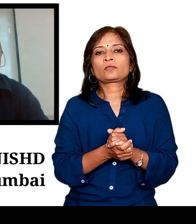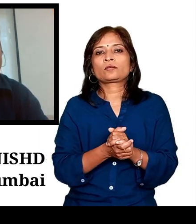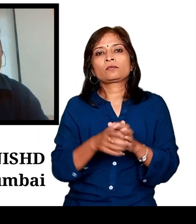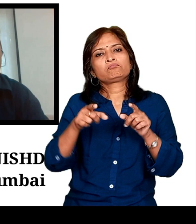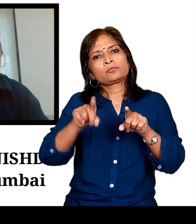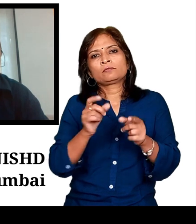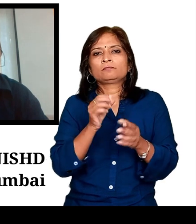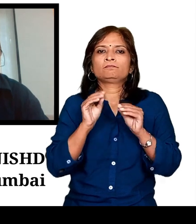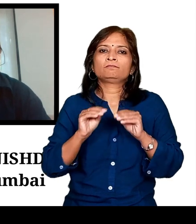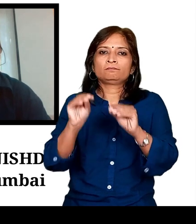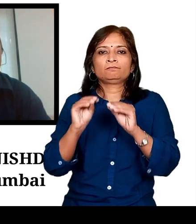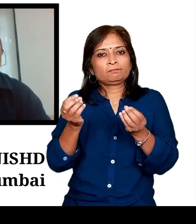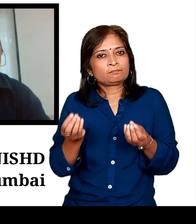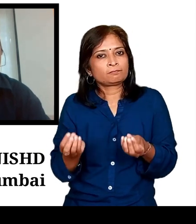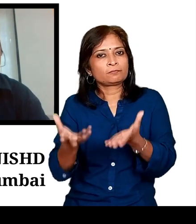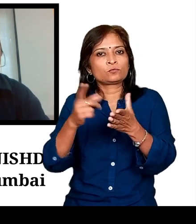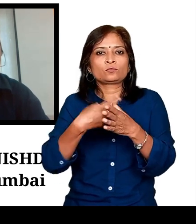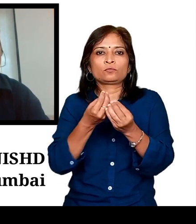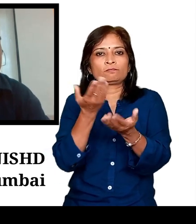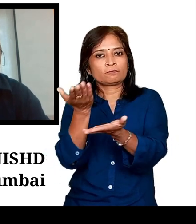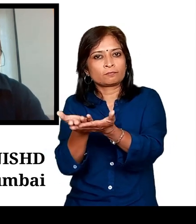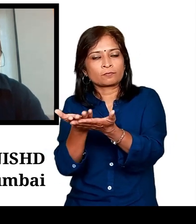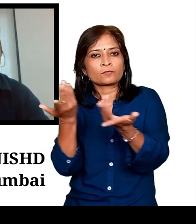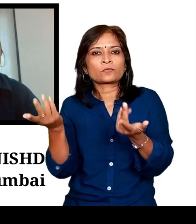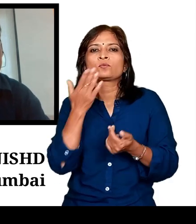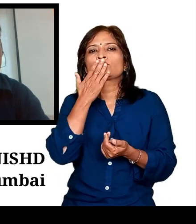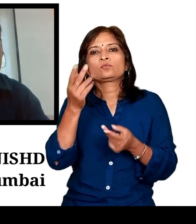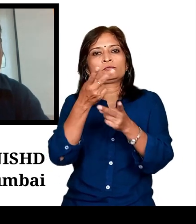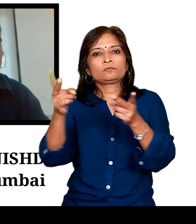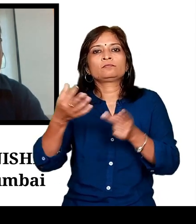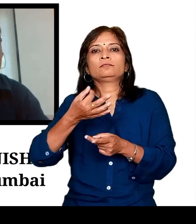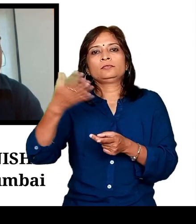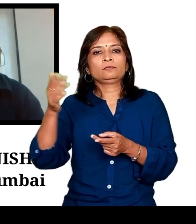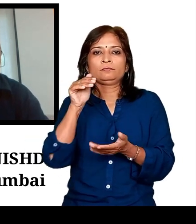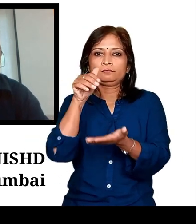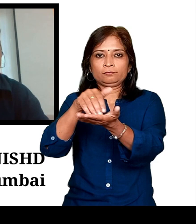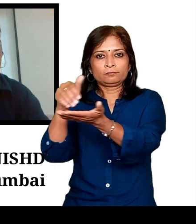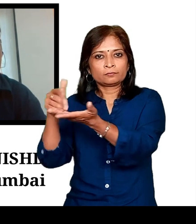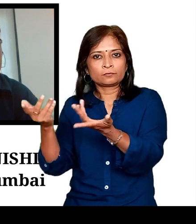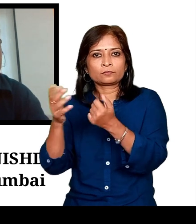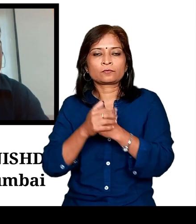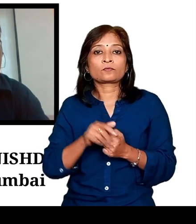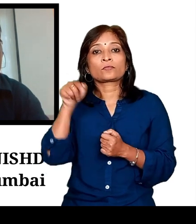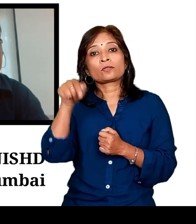own practice or sometimes they can go join the school special school they get very